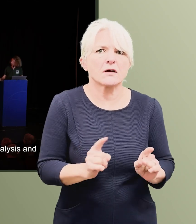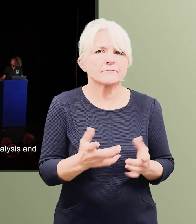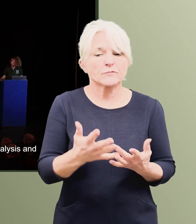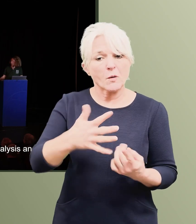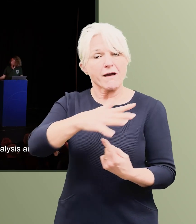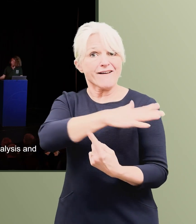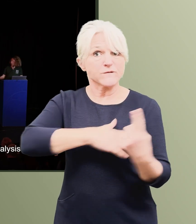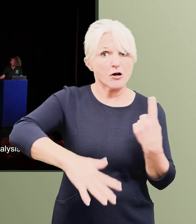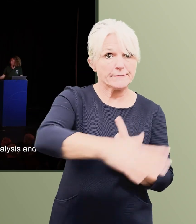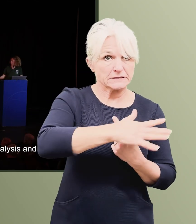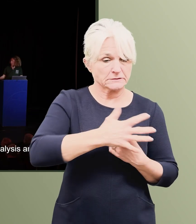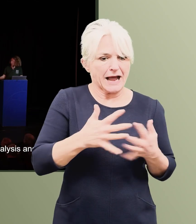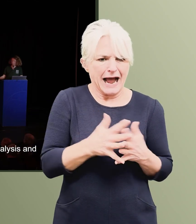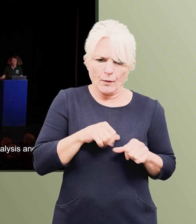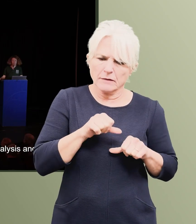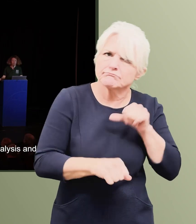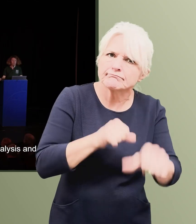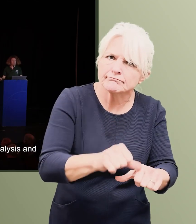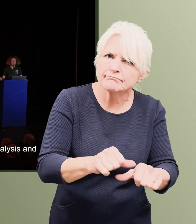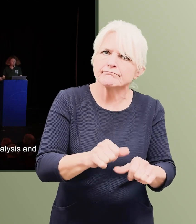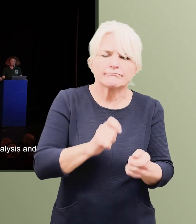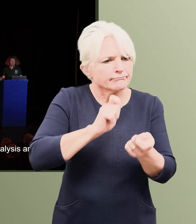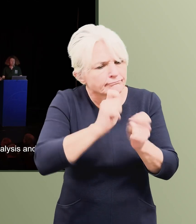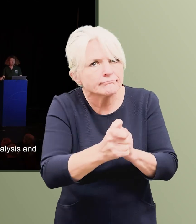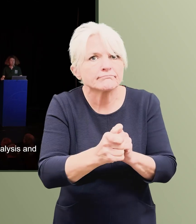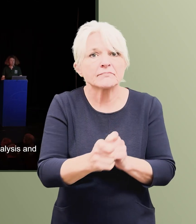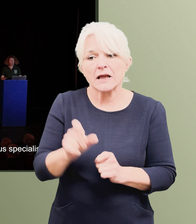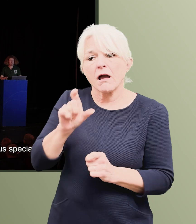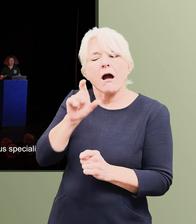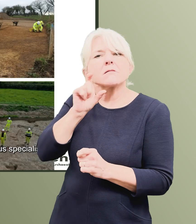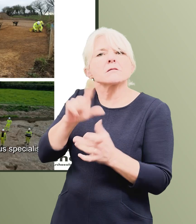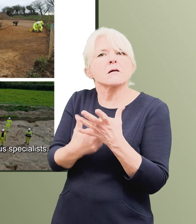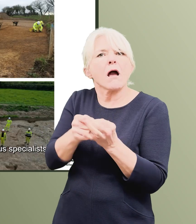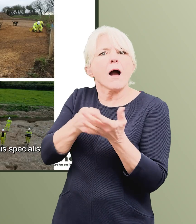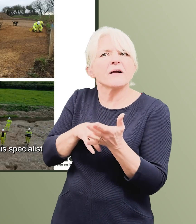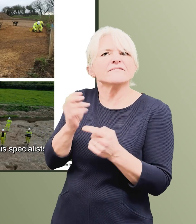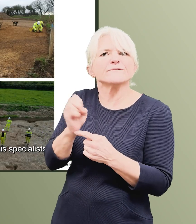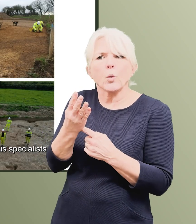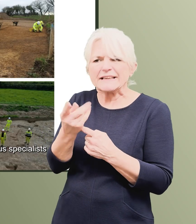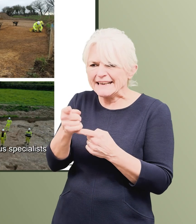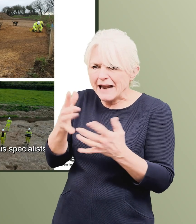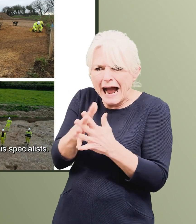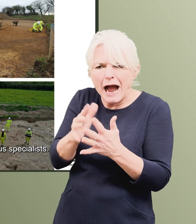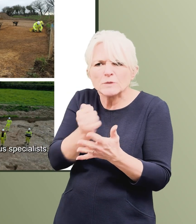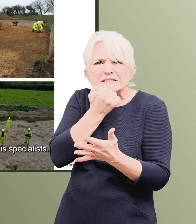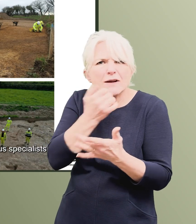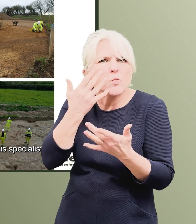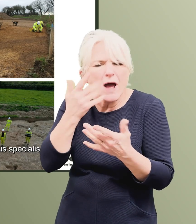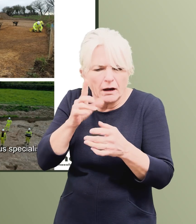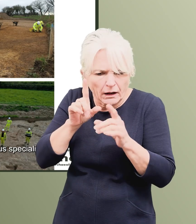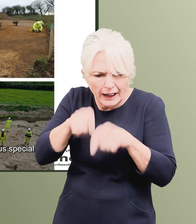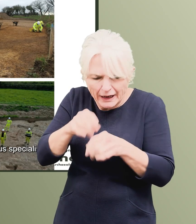just starting. The specialist analysis and reporting, all those finds I showed you are currently scattered across Britain with the various